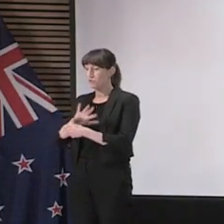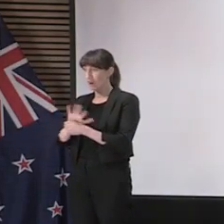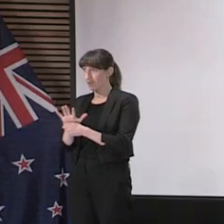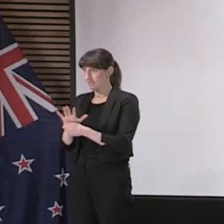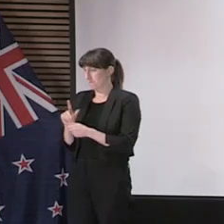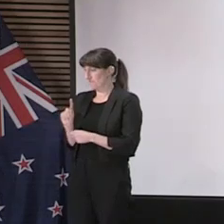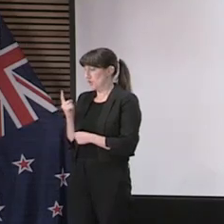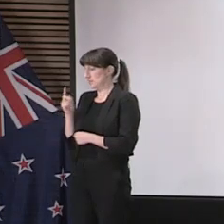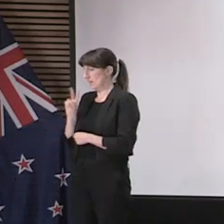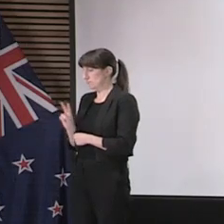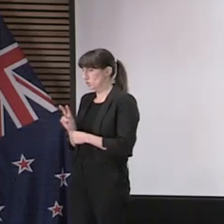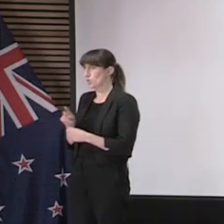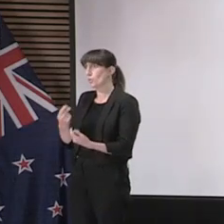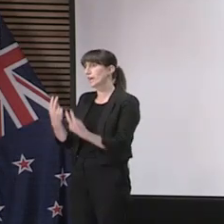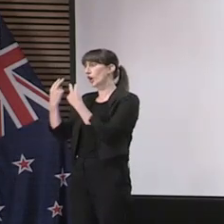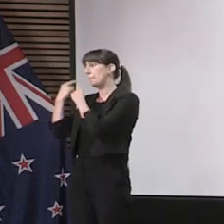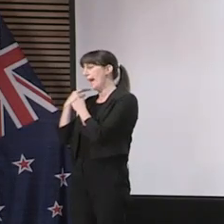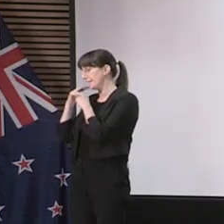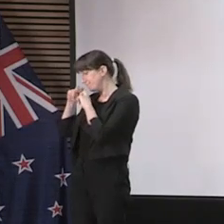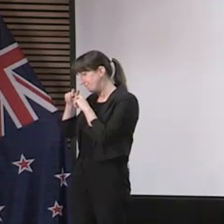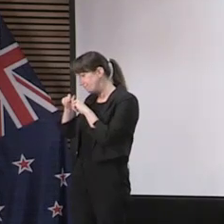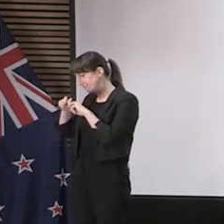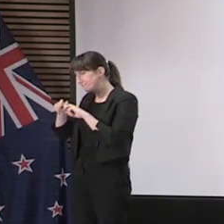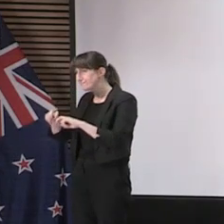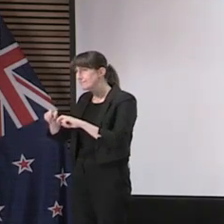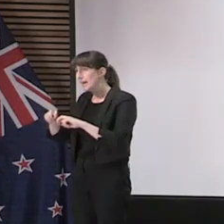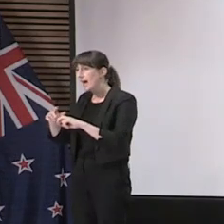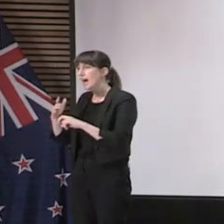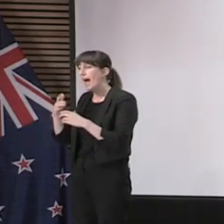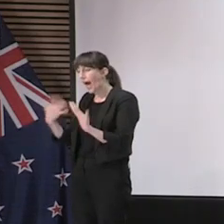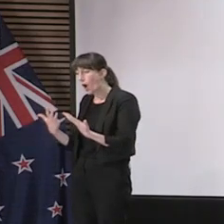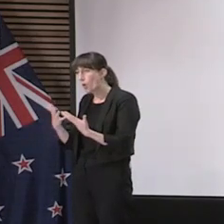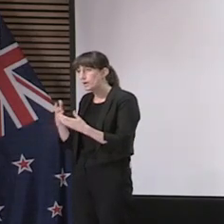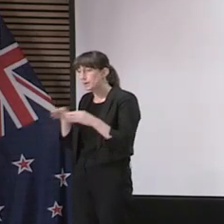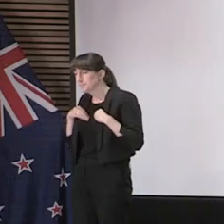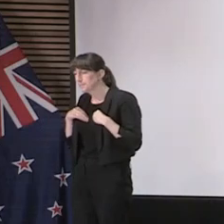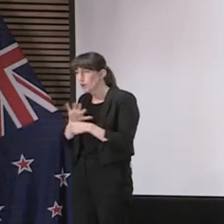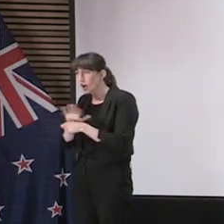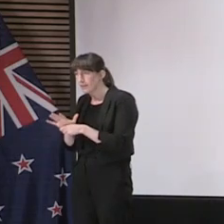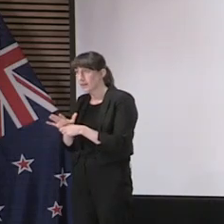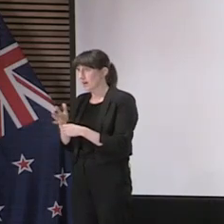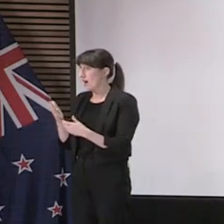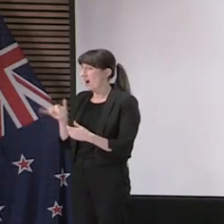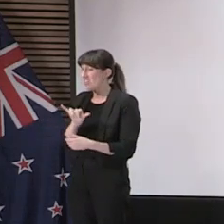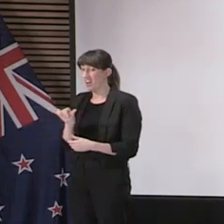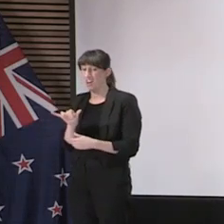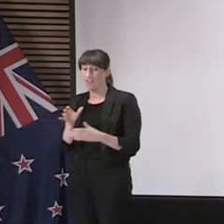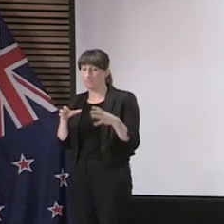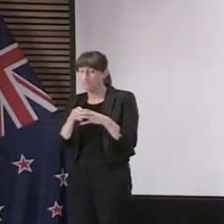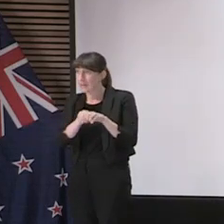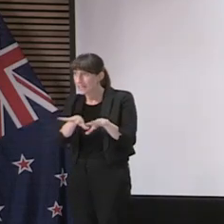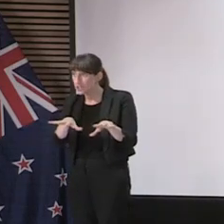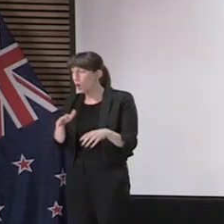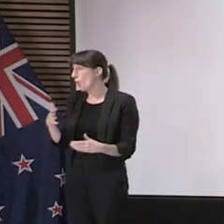to determine that they have either all been linked to an existing cluster or a close contact of a case